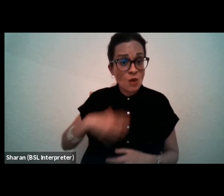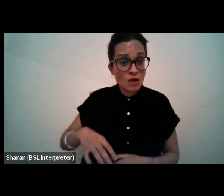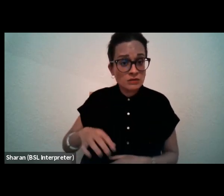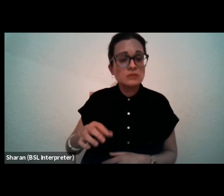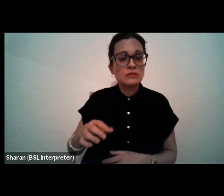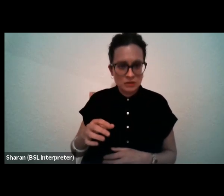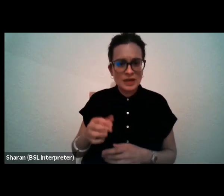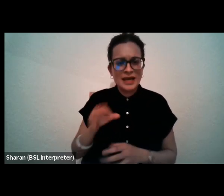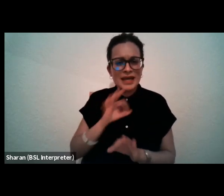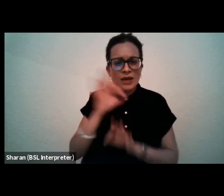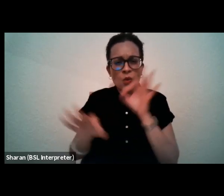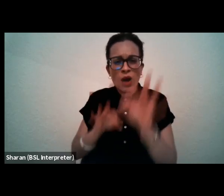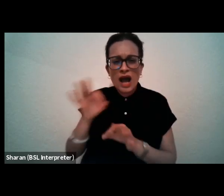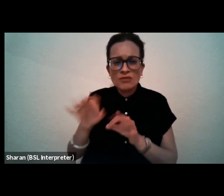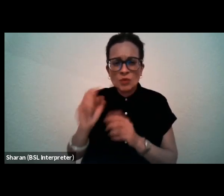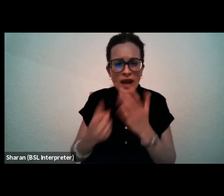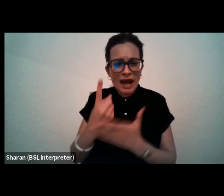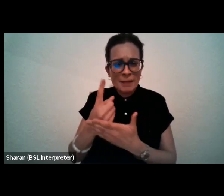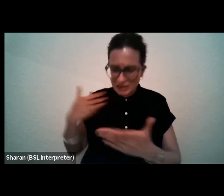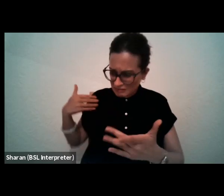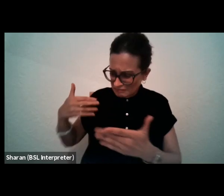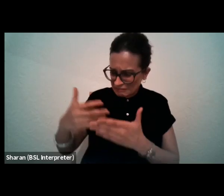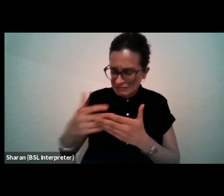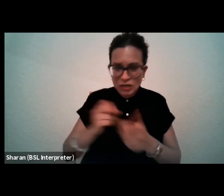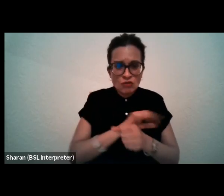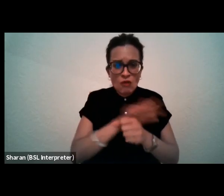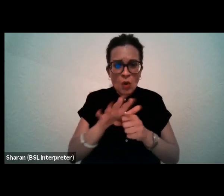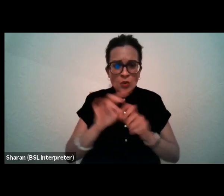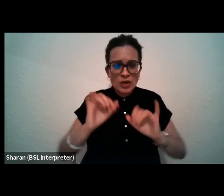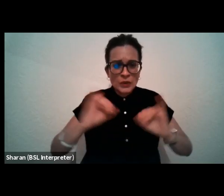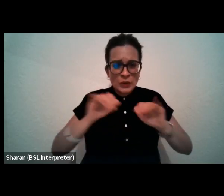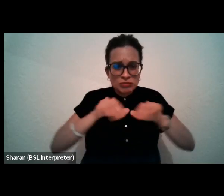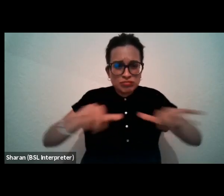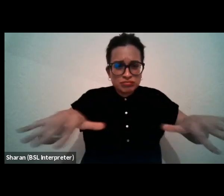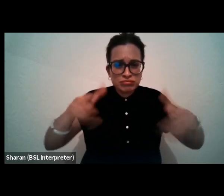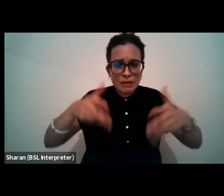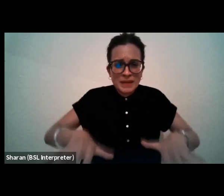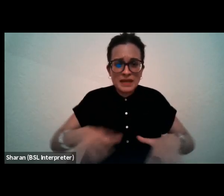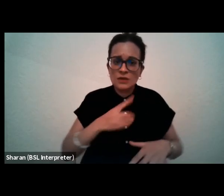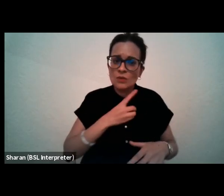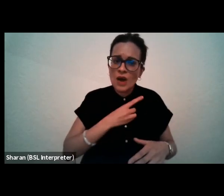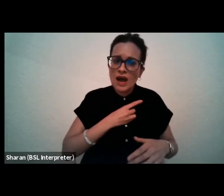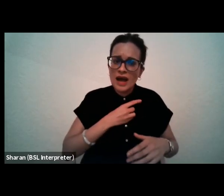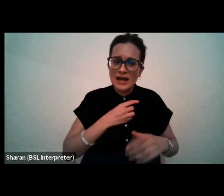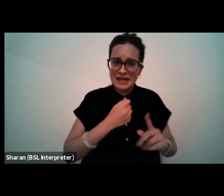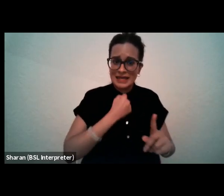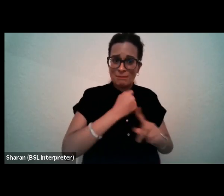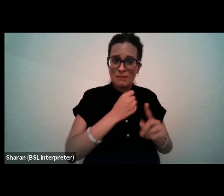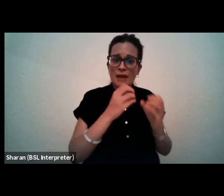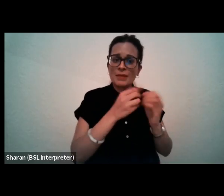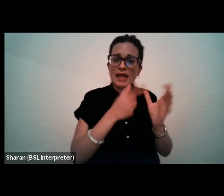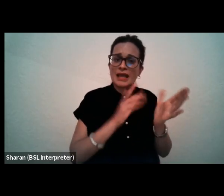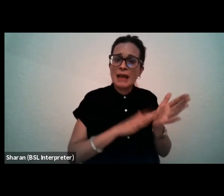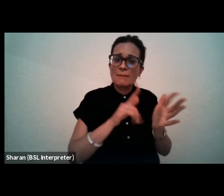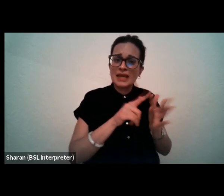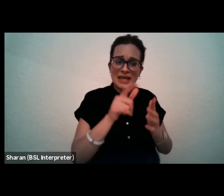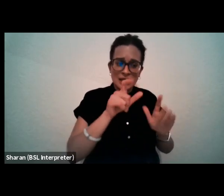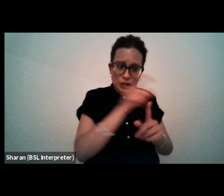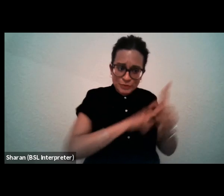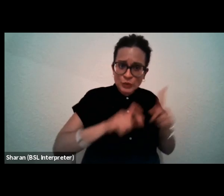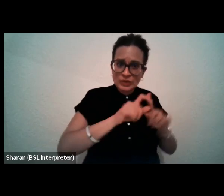what has happened during this crisis and the disproportionate impact on our Black